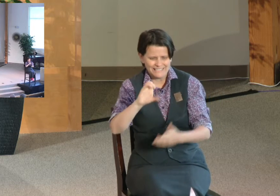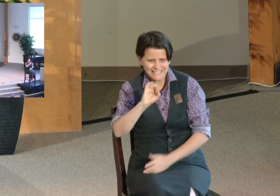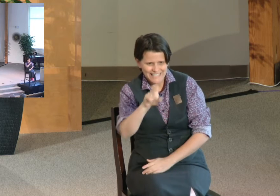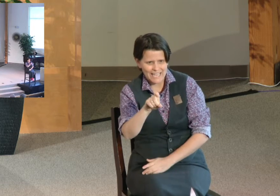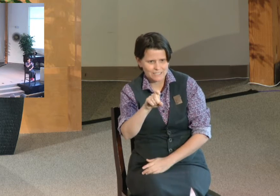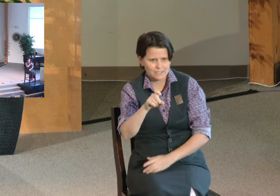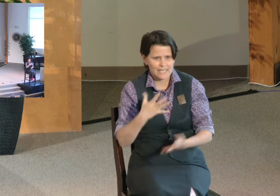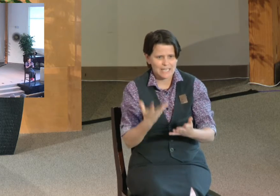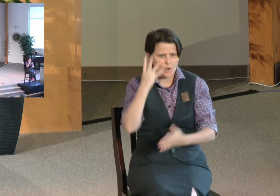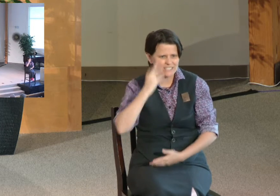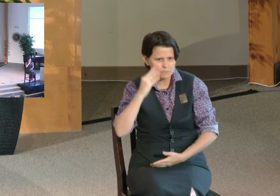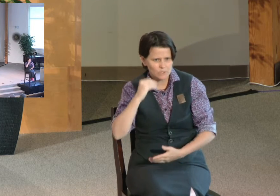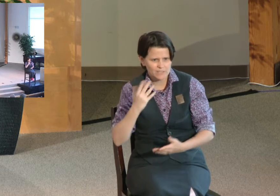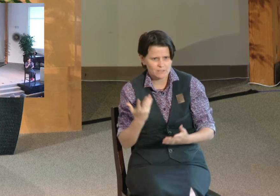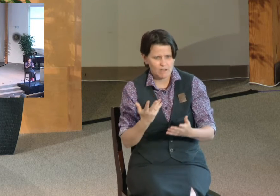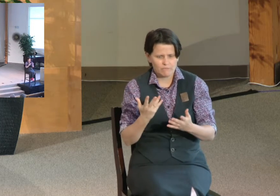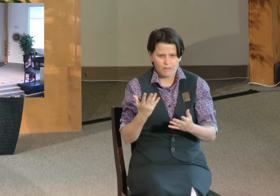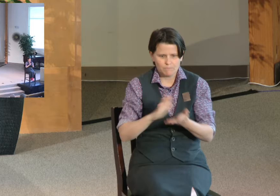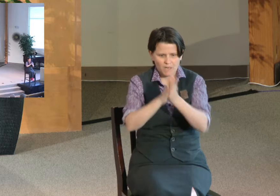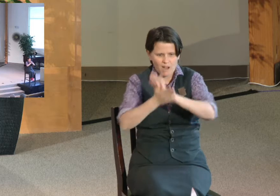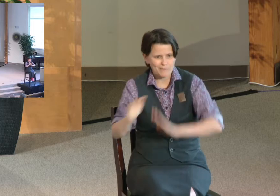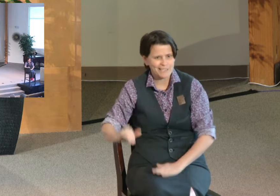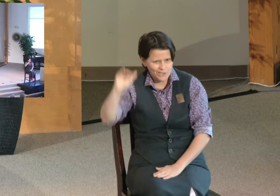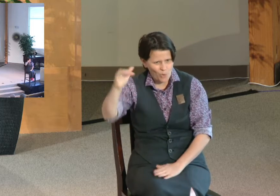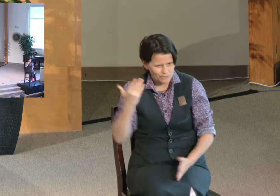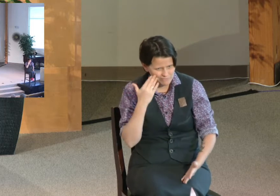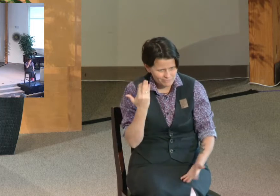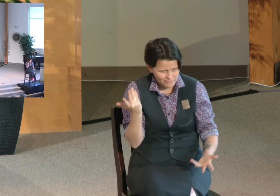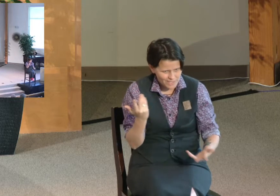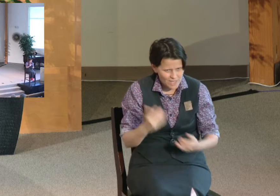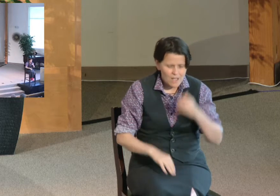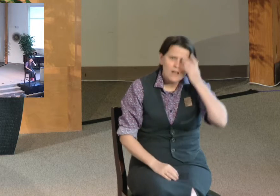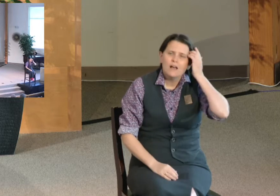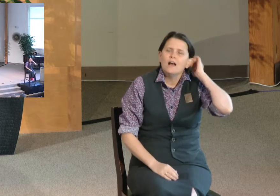And we live in a society where the main construct is every man for himself.